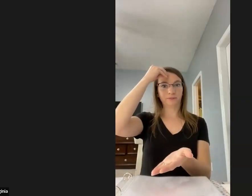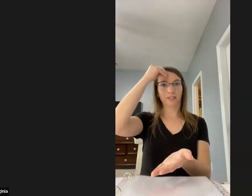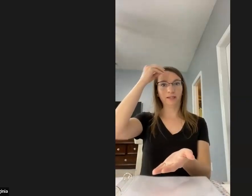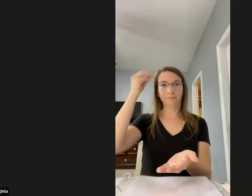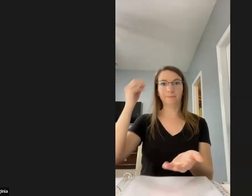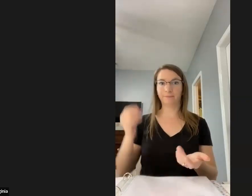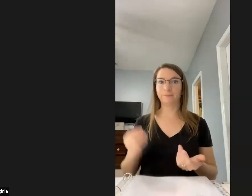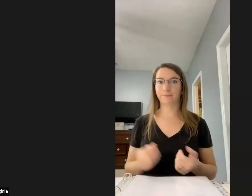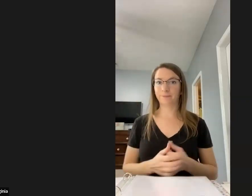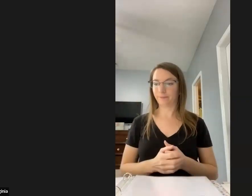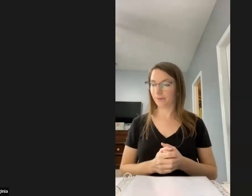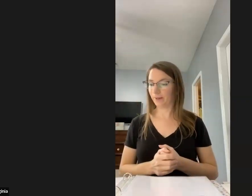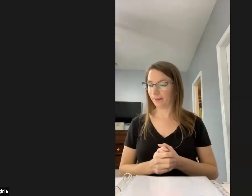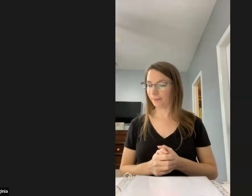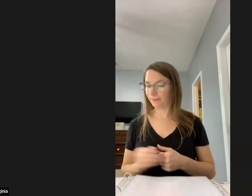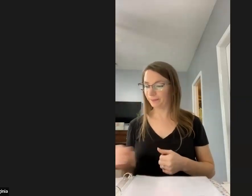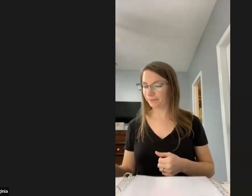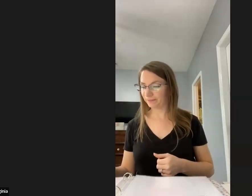Okay. Okay.